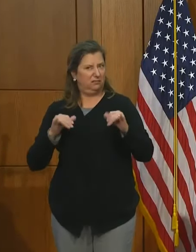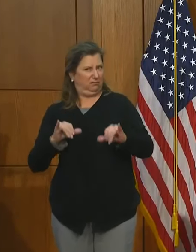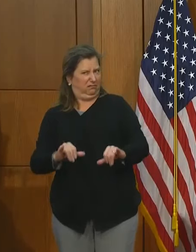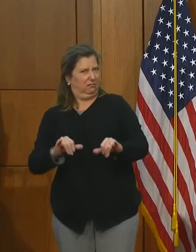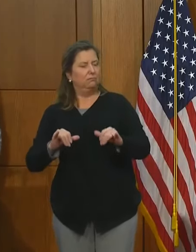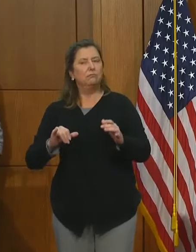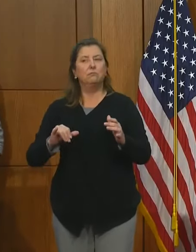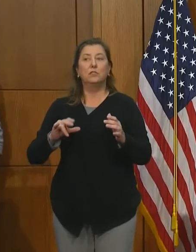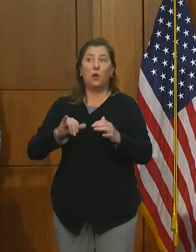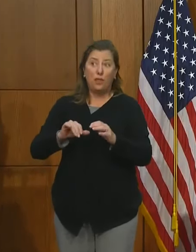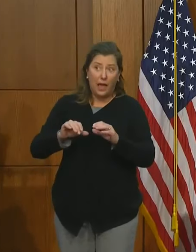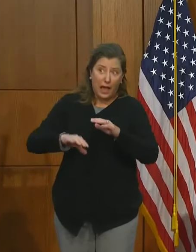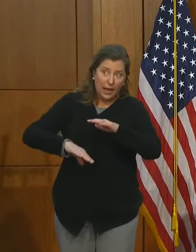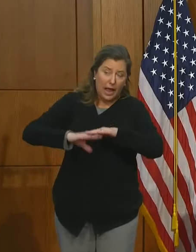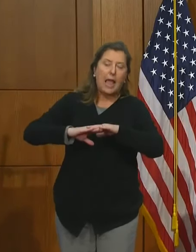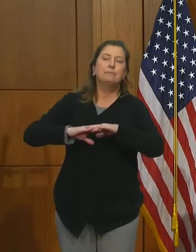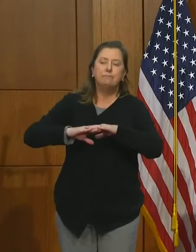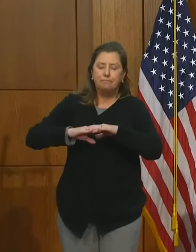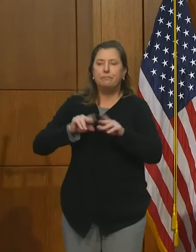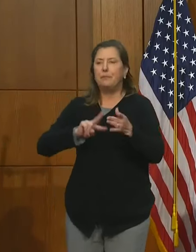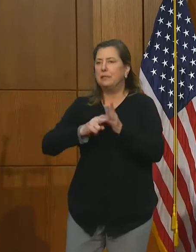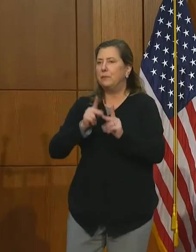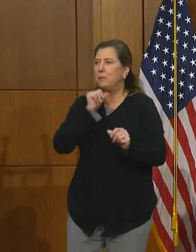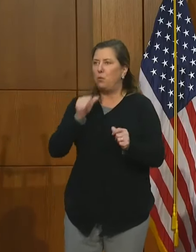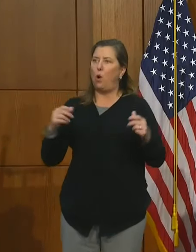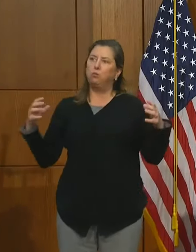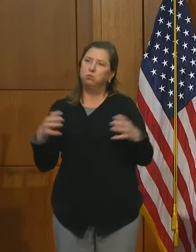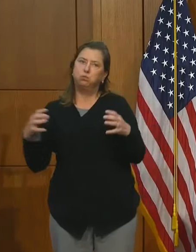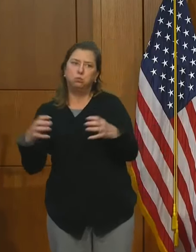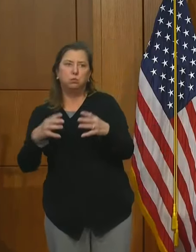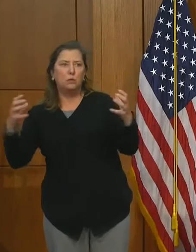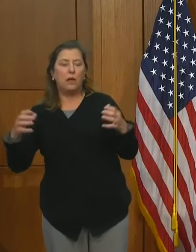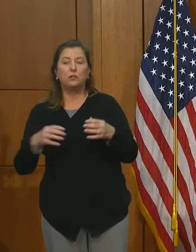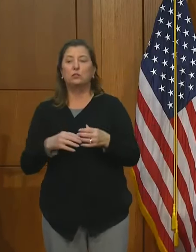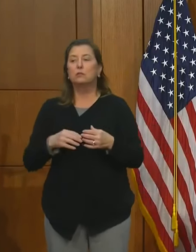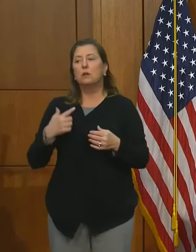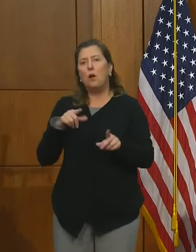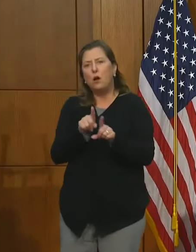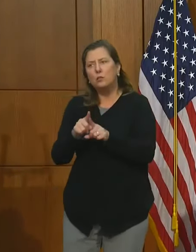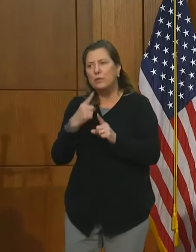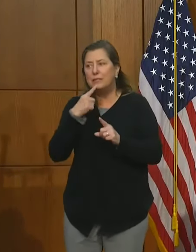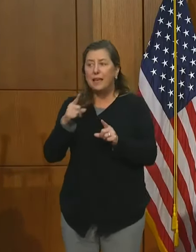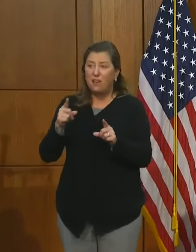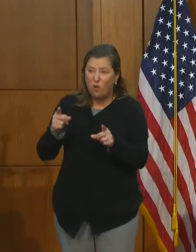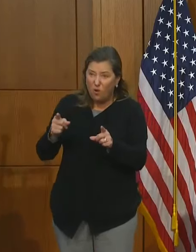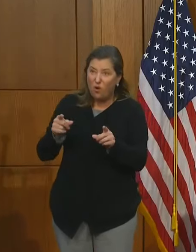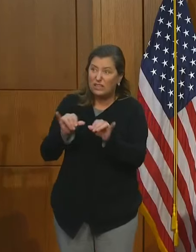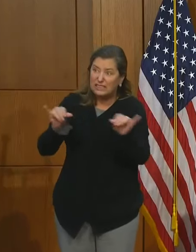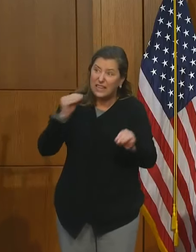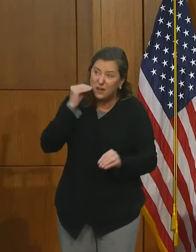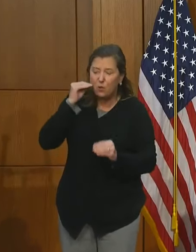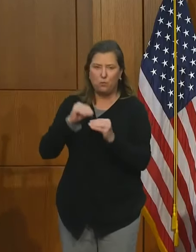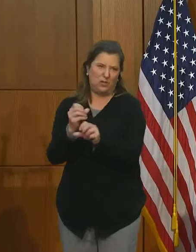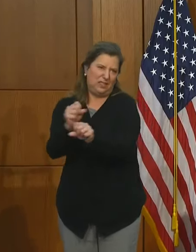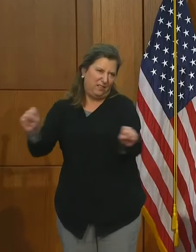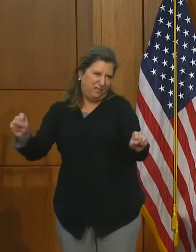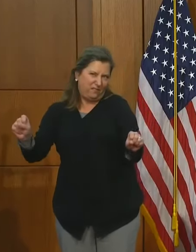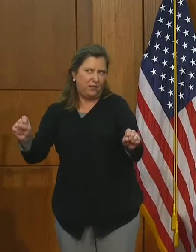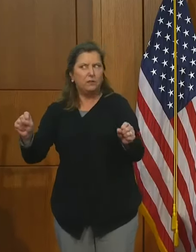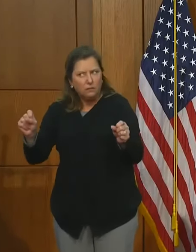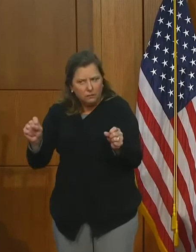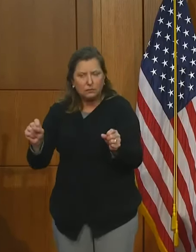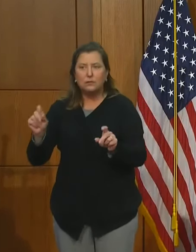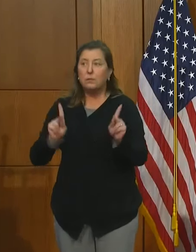people from gathering in large crowds. And it's a safer at home order with our folks who are elderly and vulnerable being